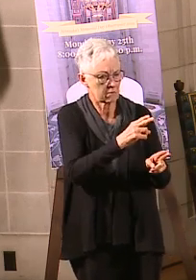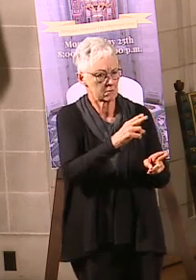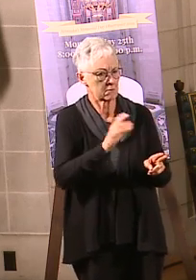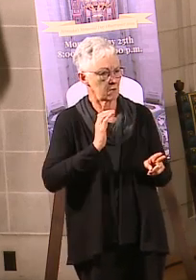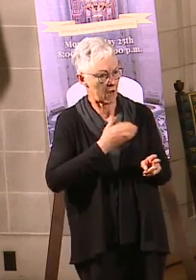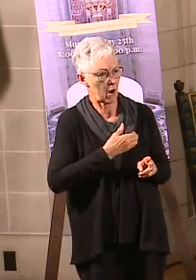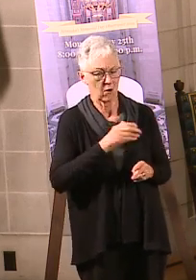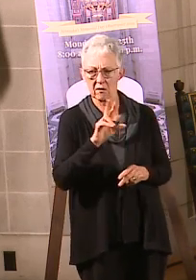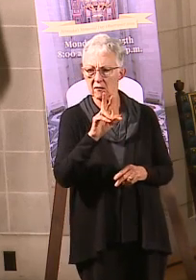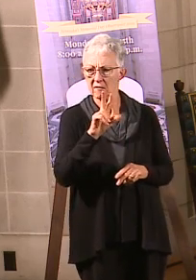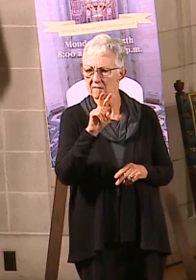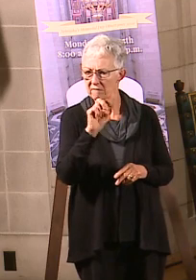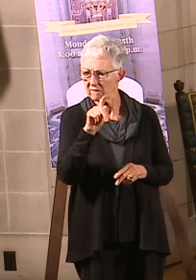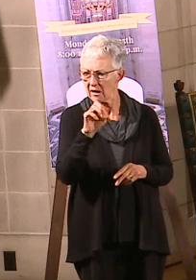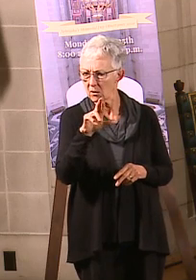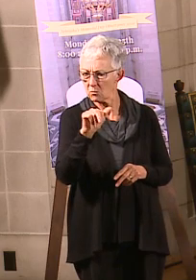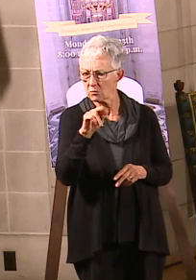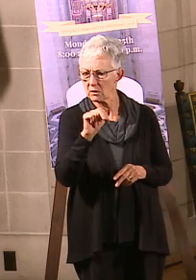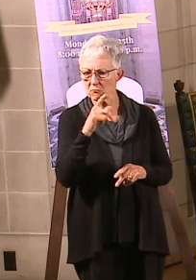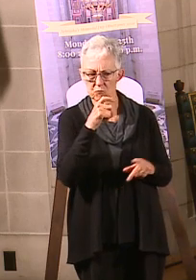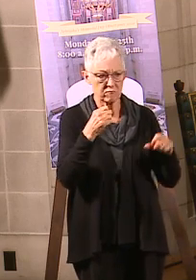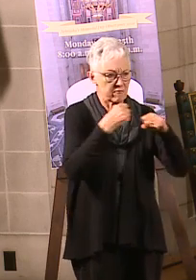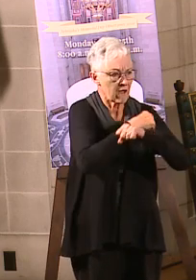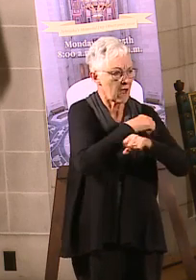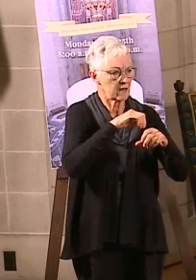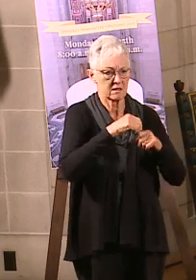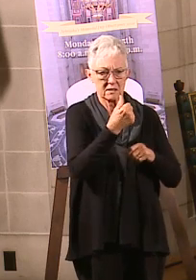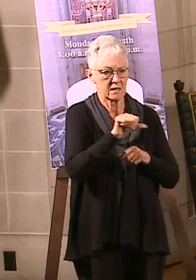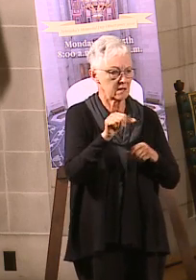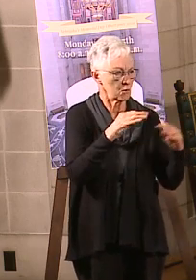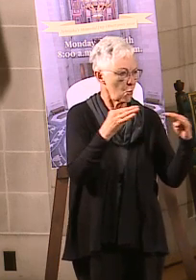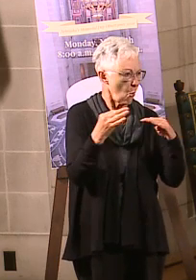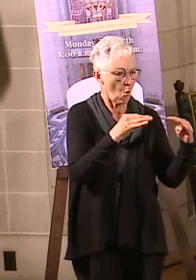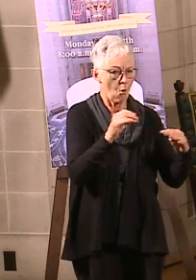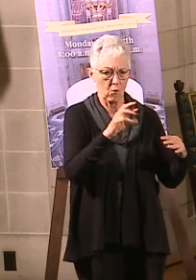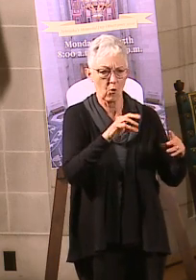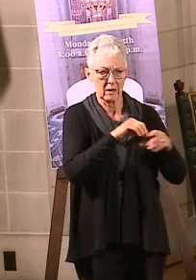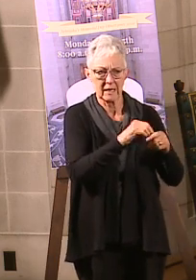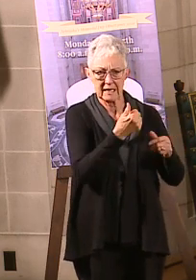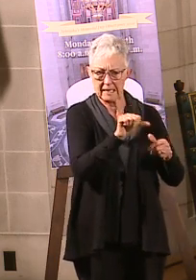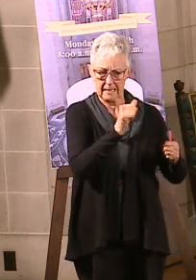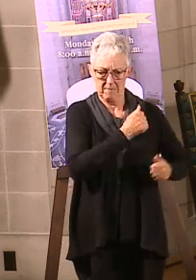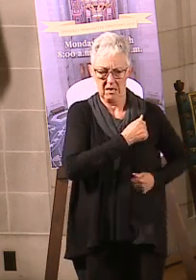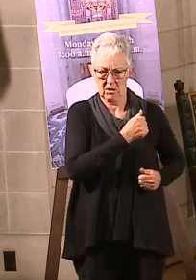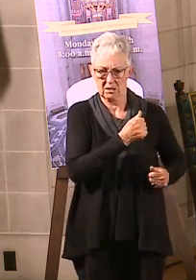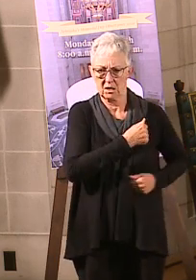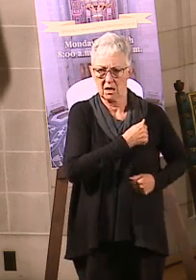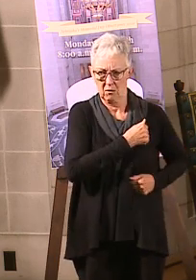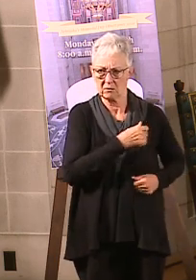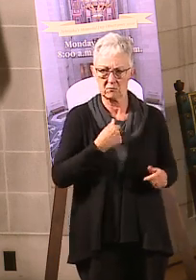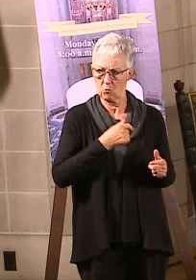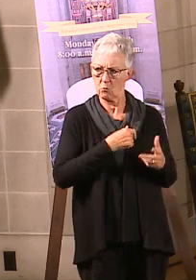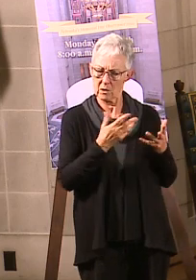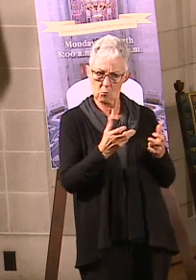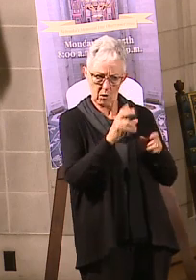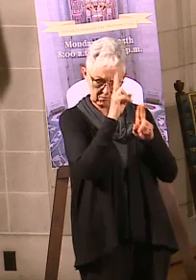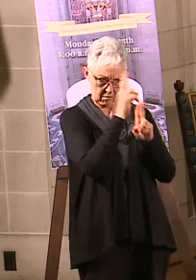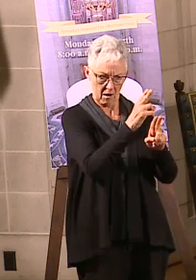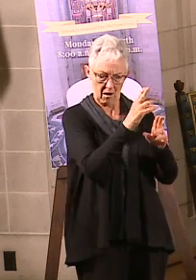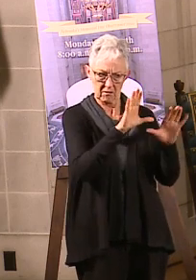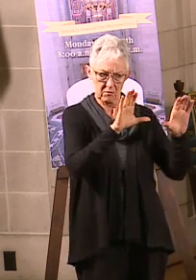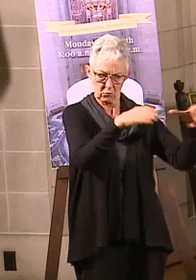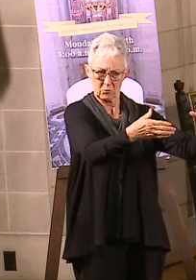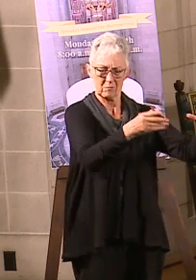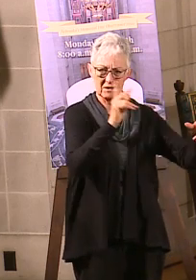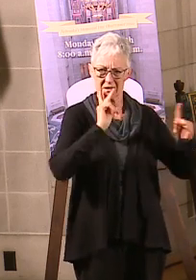so we want to be able to recognize the sacrifices the men and women who put on that uniform have made for us. However, this year is going to